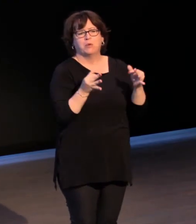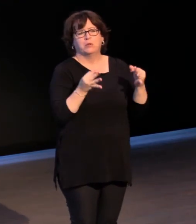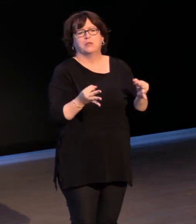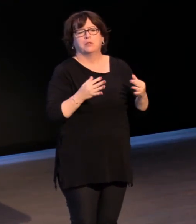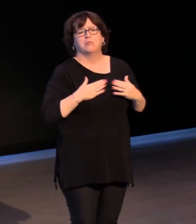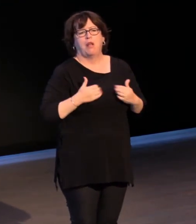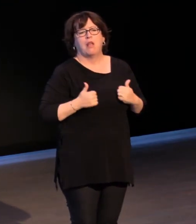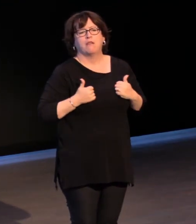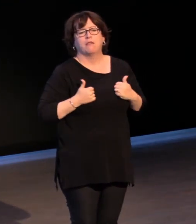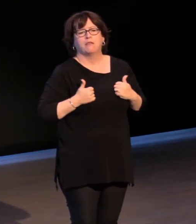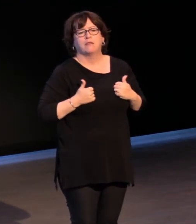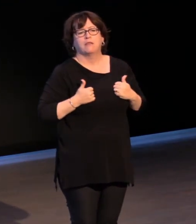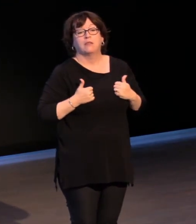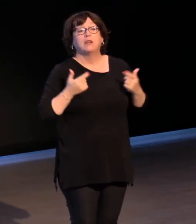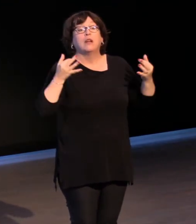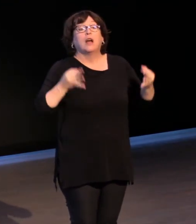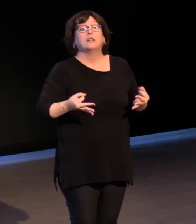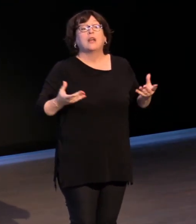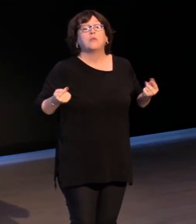I chose to forgive